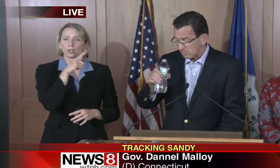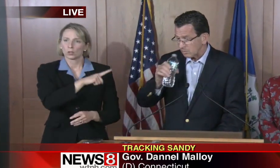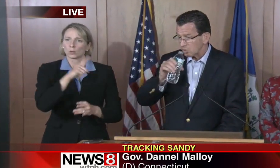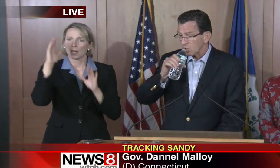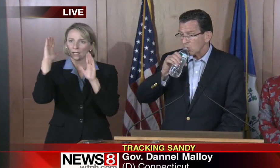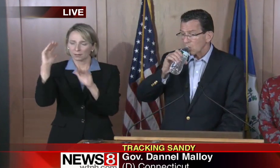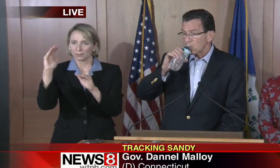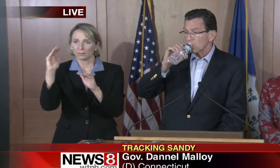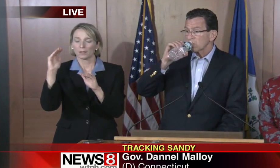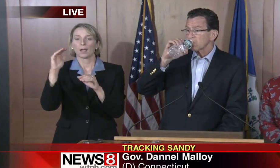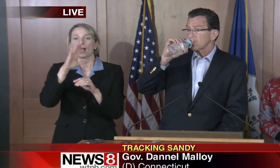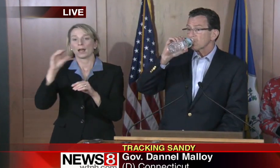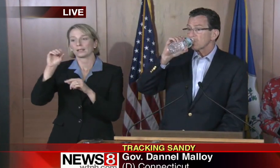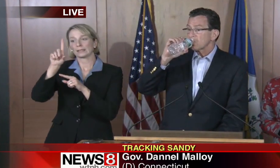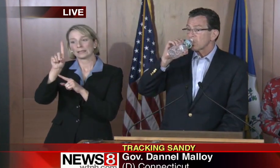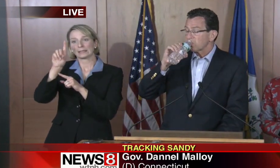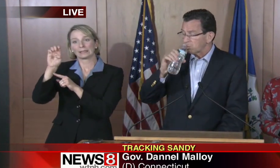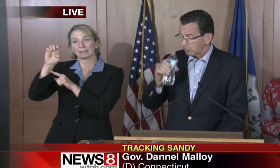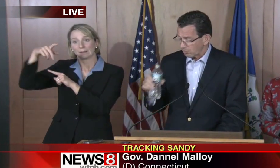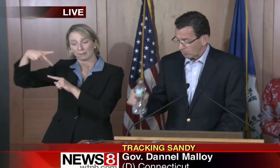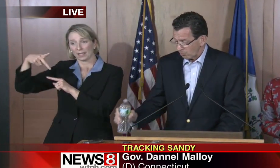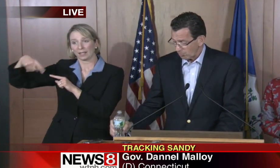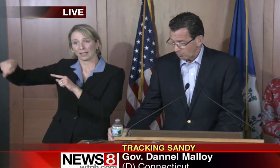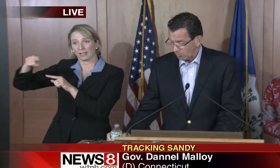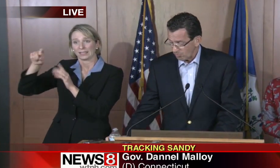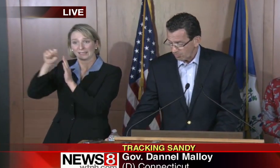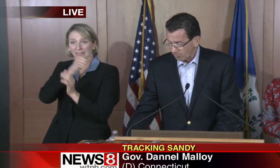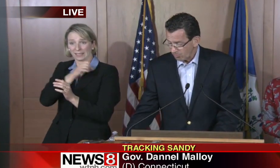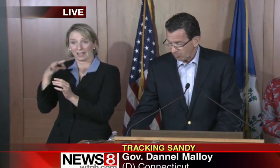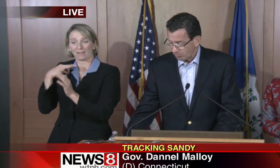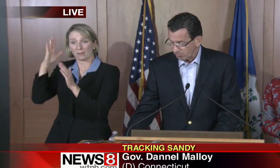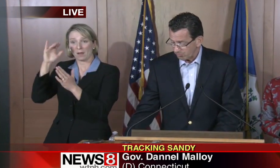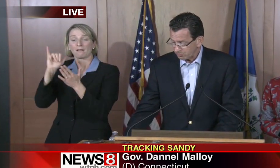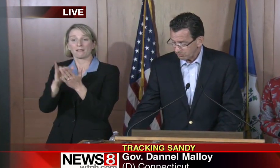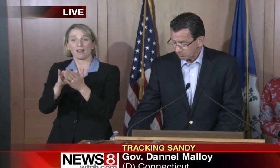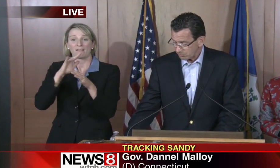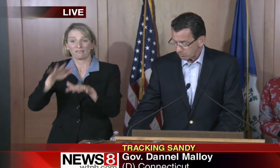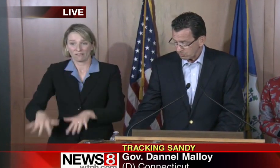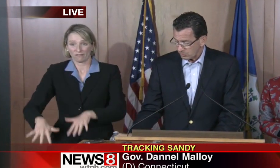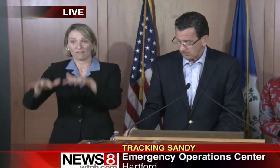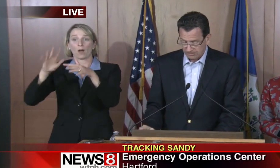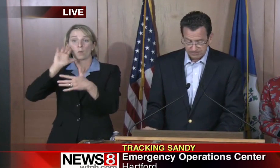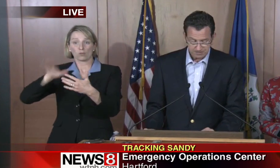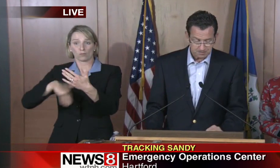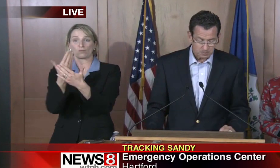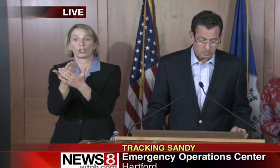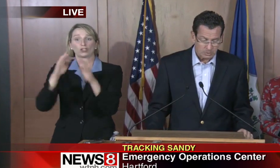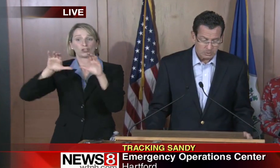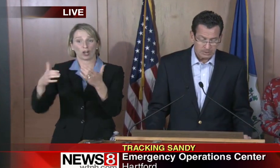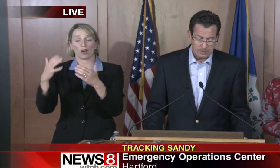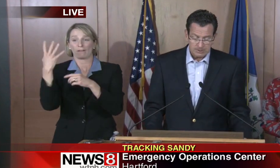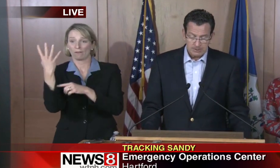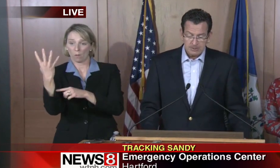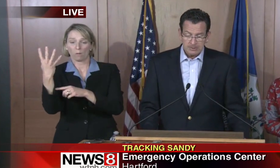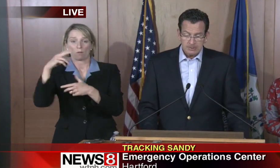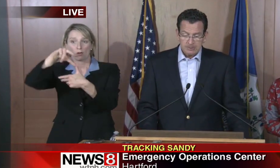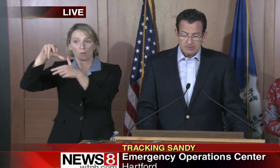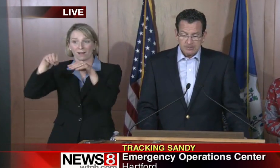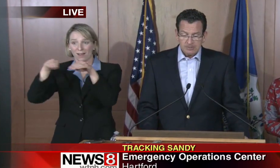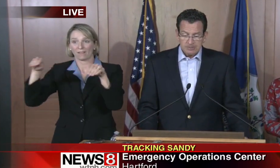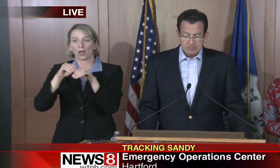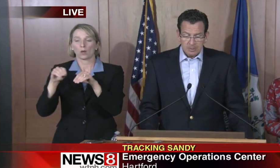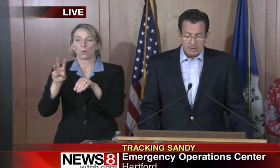those at the DEP that the flooding will be at the Category 4 hurricane level in